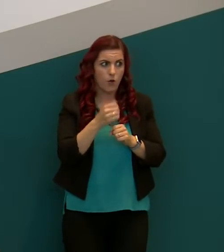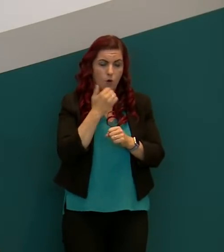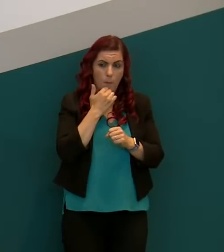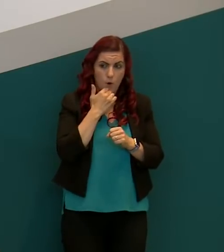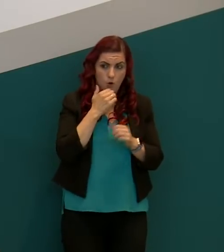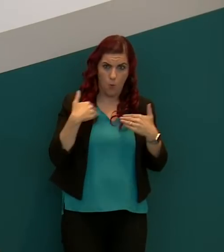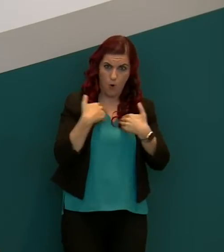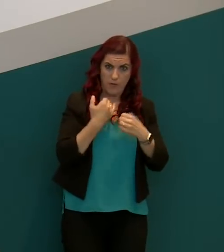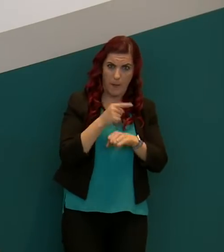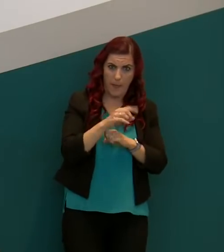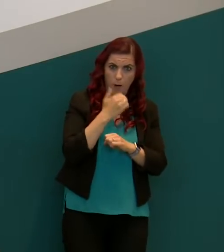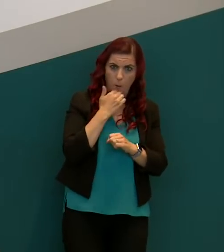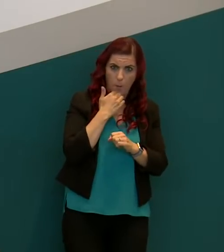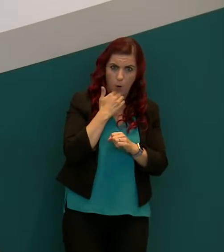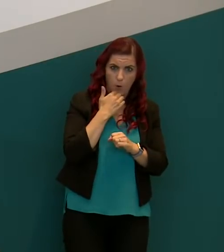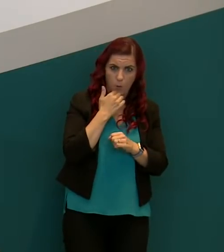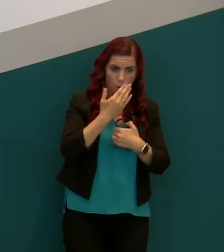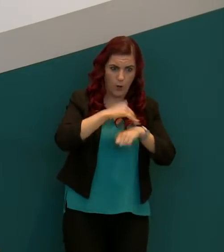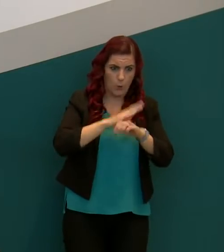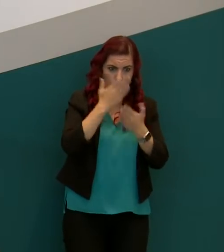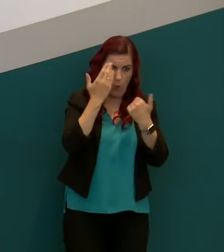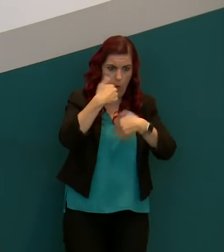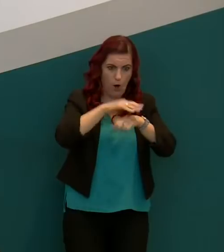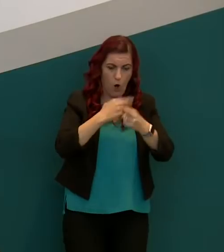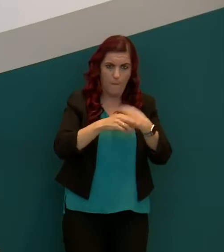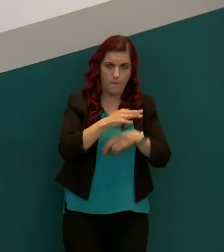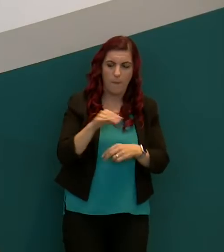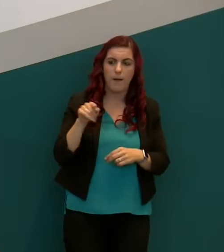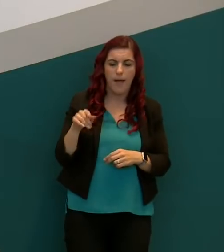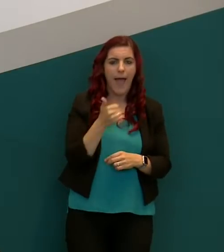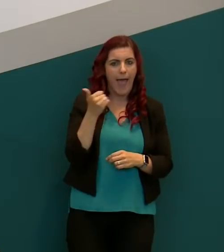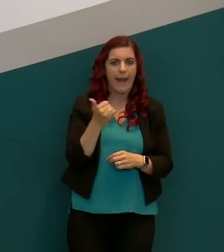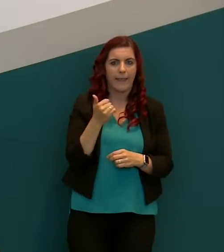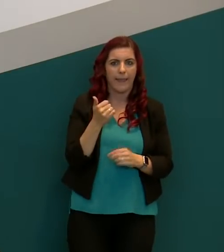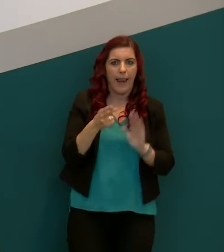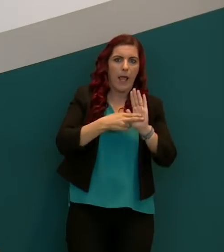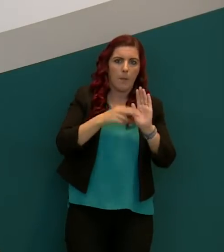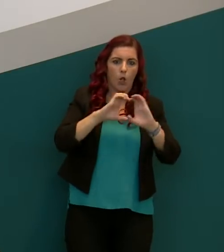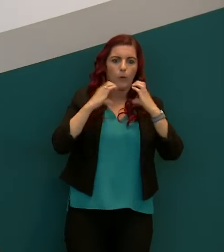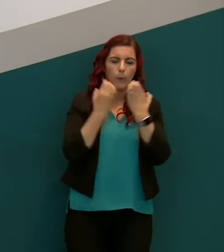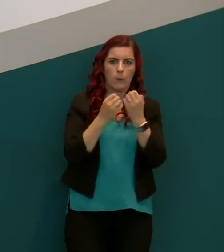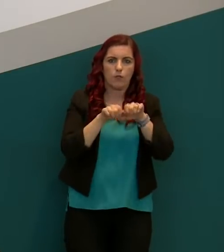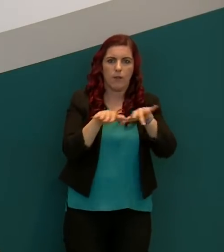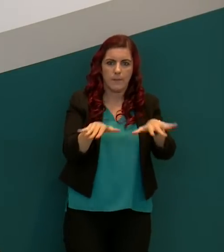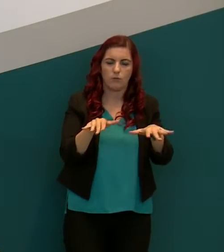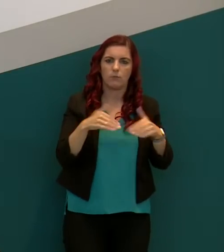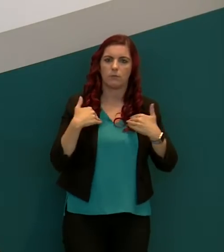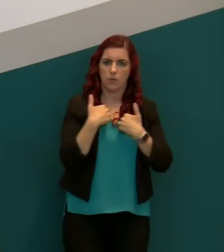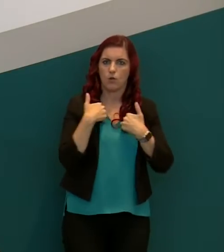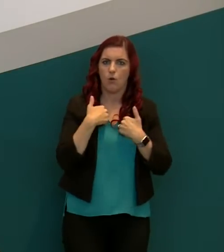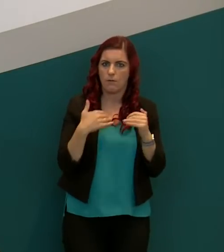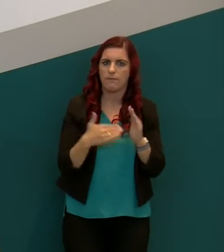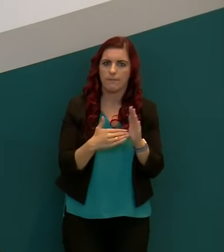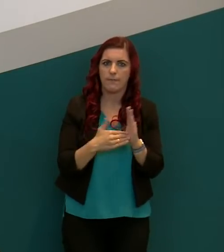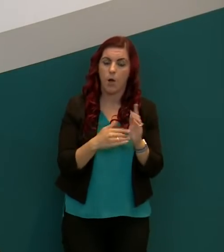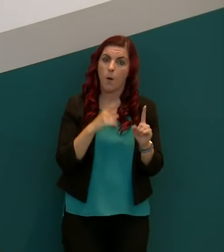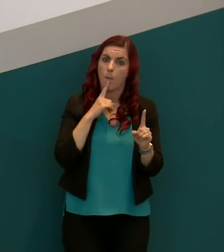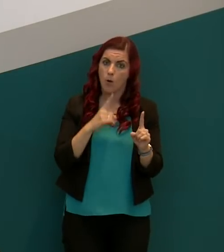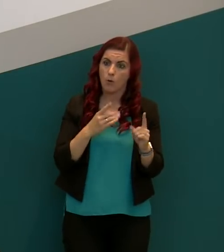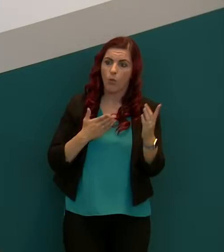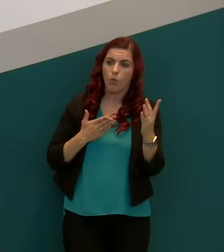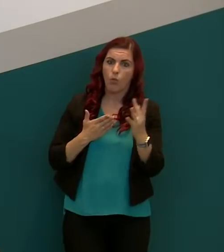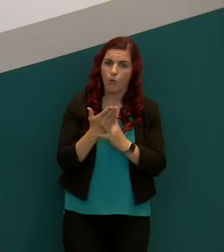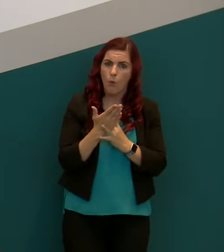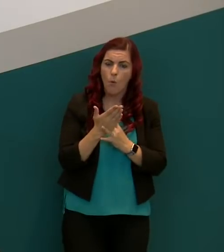concern to you? So any community transmission is a concern, but I guess throughout